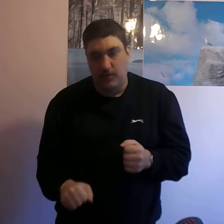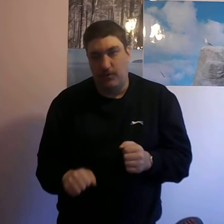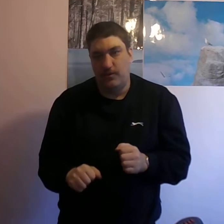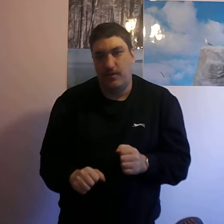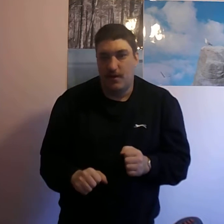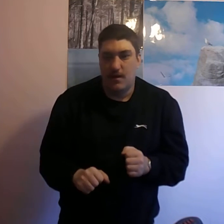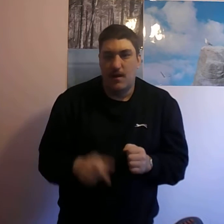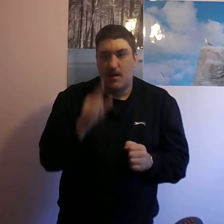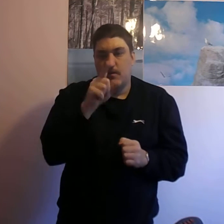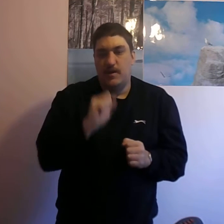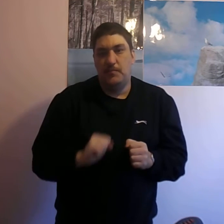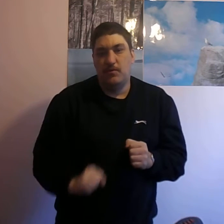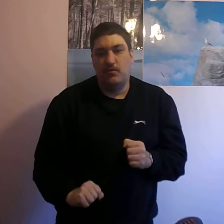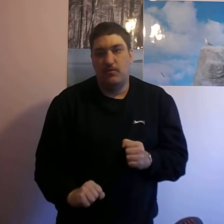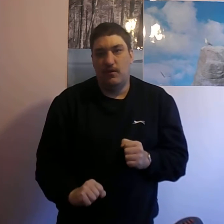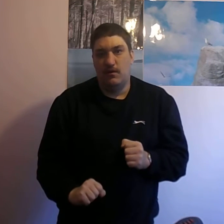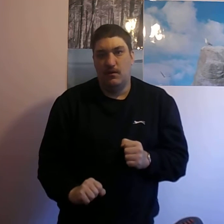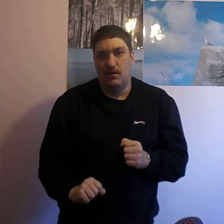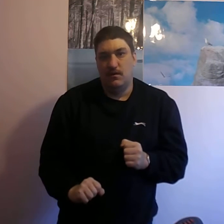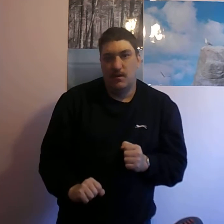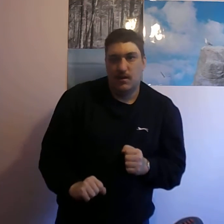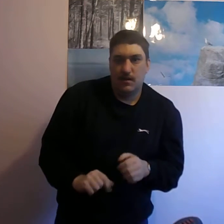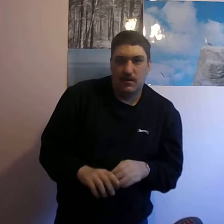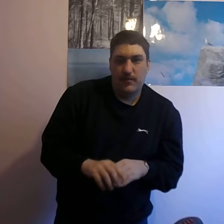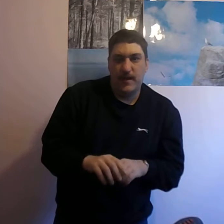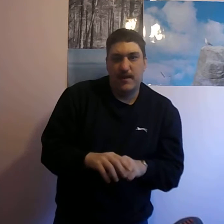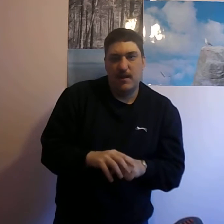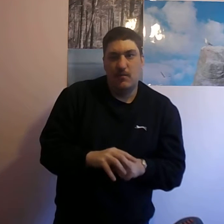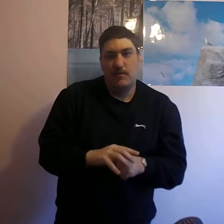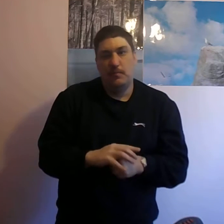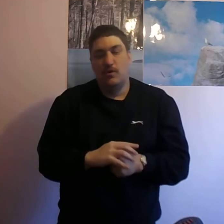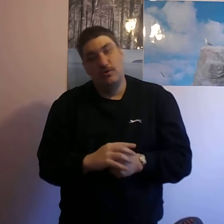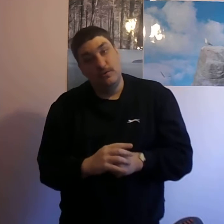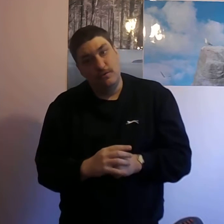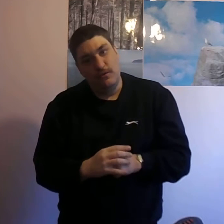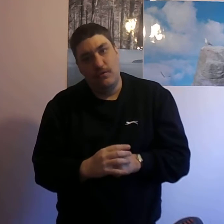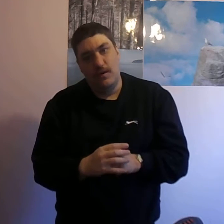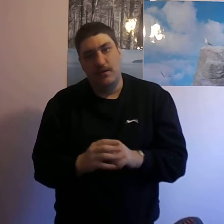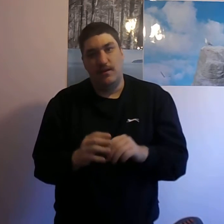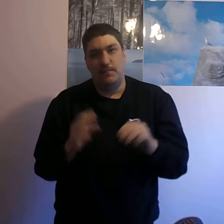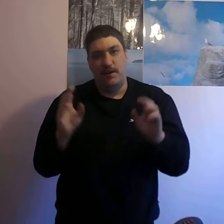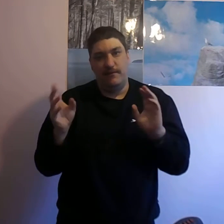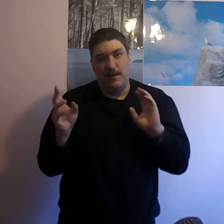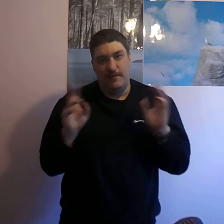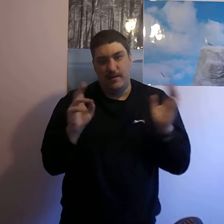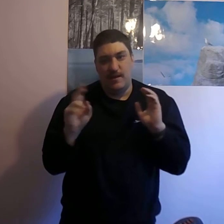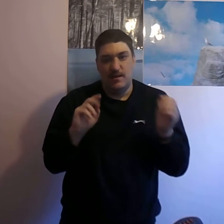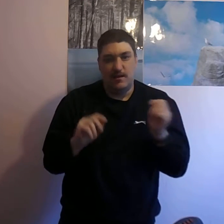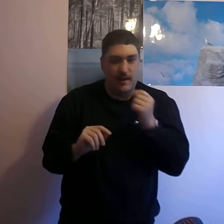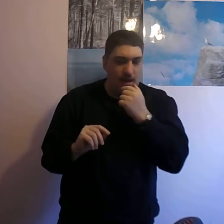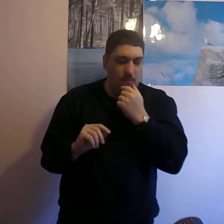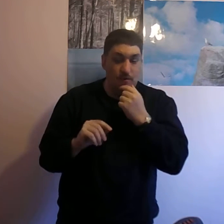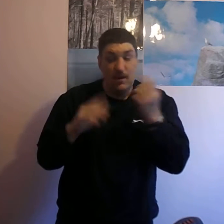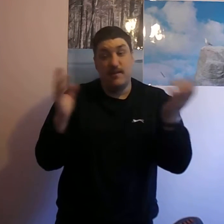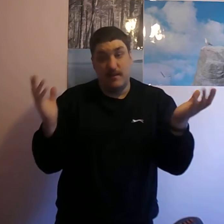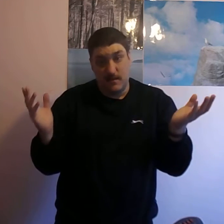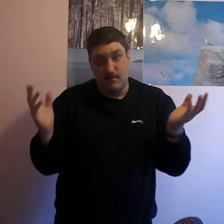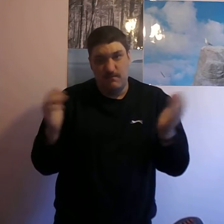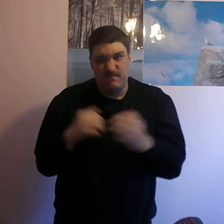puzzles. These puzzles are thinking with portals, as I believe it even says it in the game, or at least